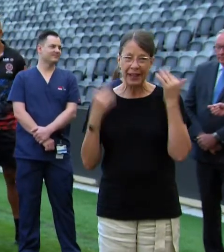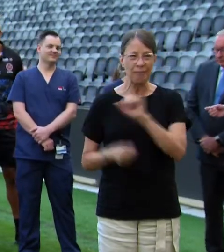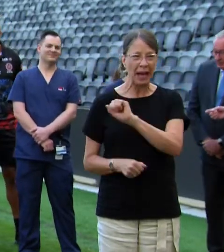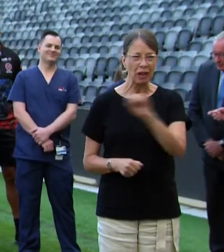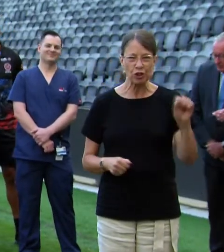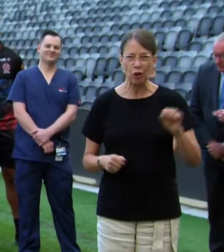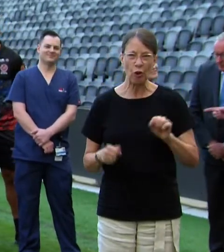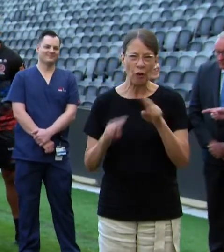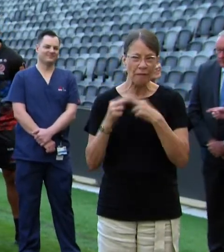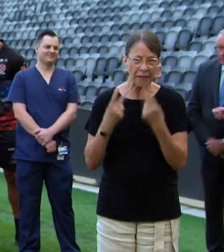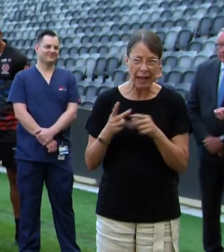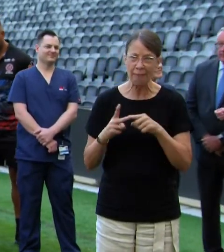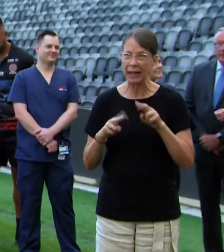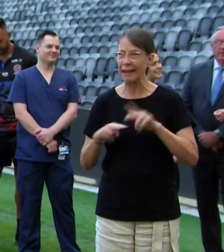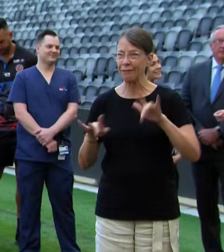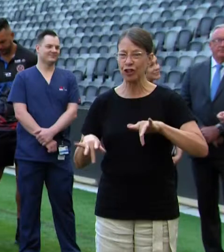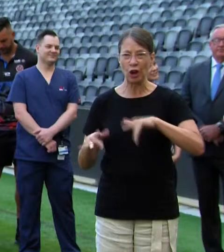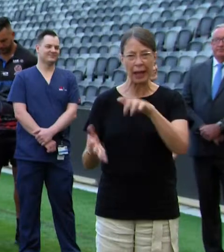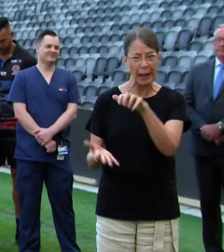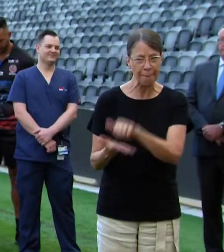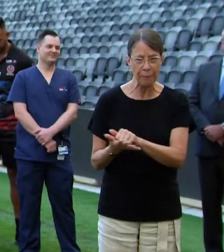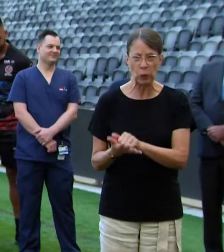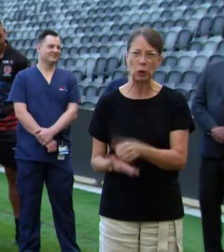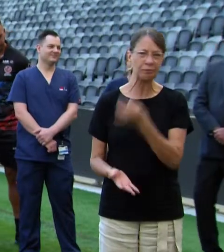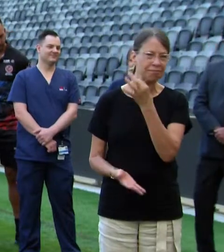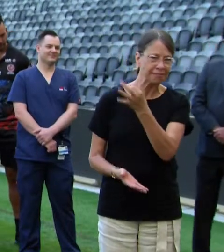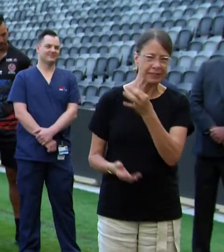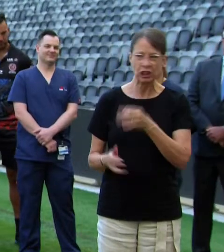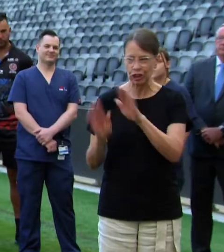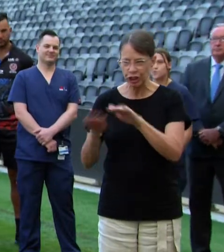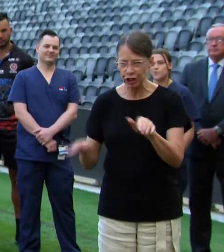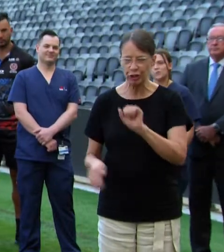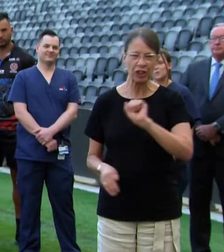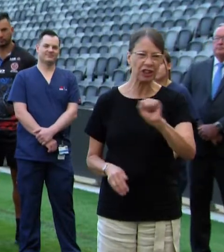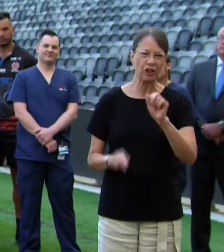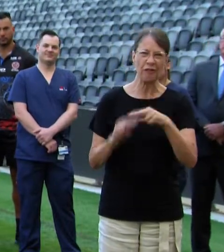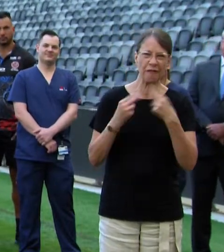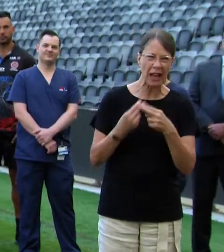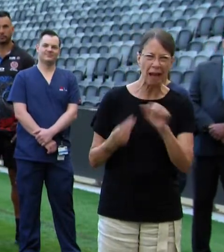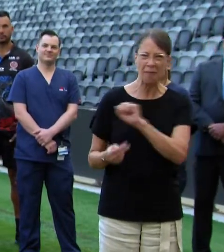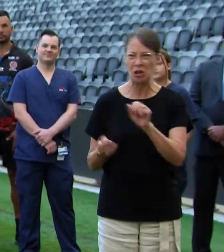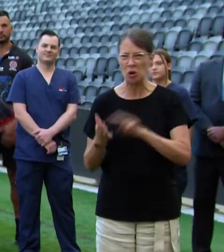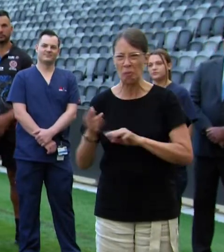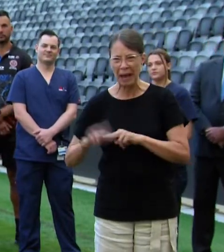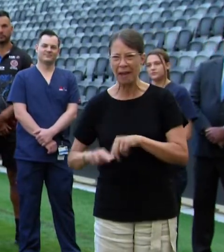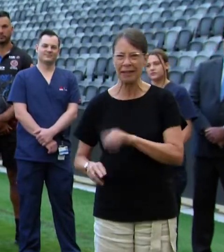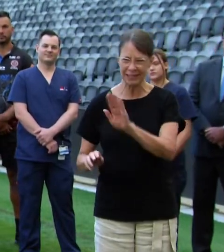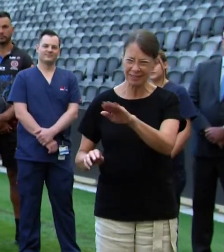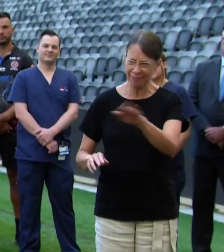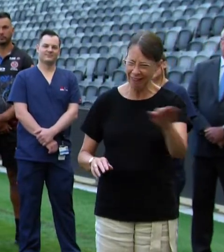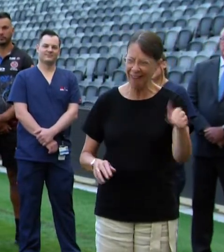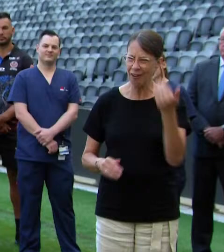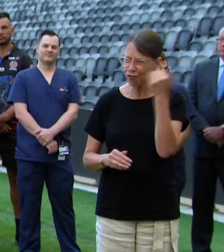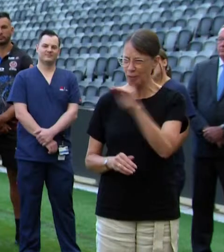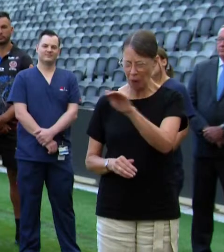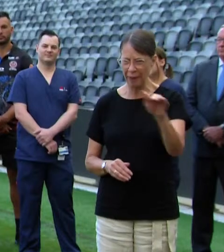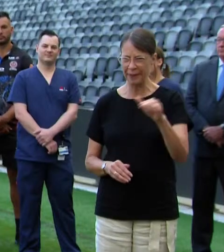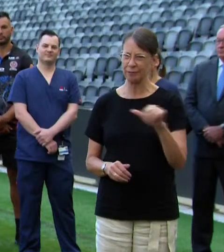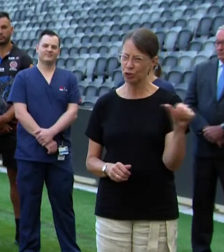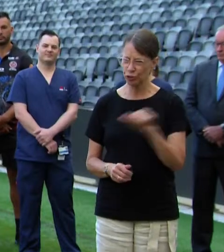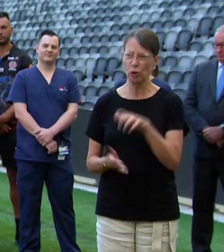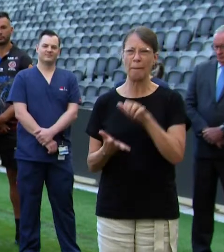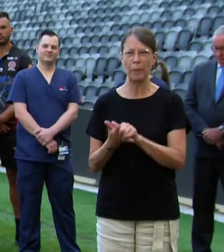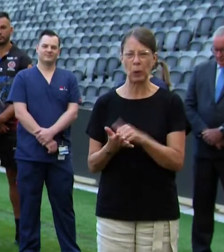second dose or their booster, everybody can come, no appointments needed, come in and get a booster shot or your first and second dose